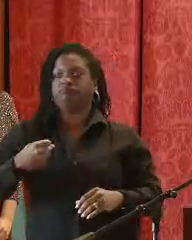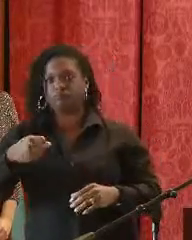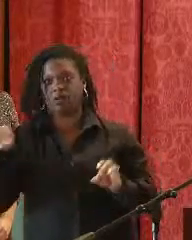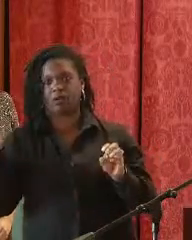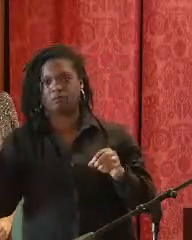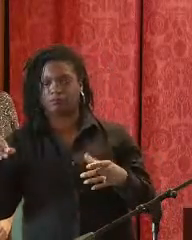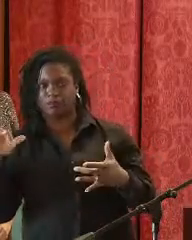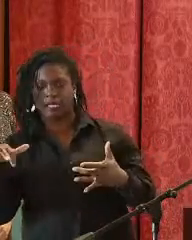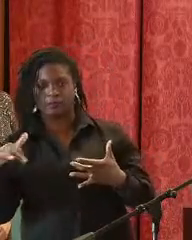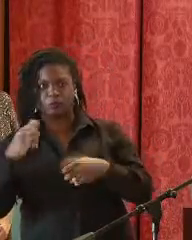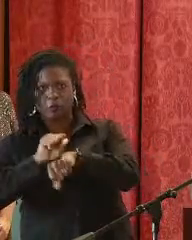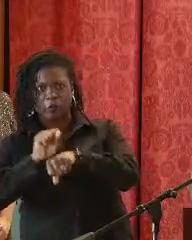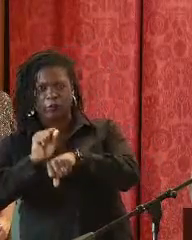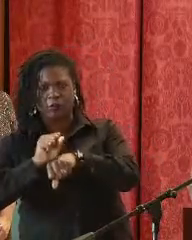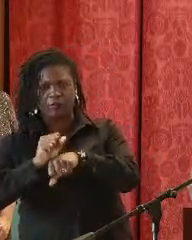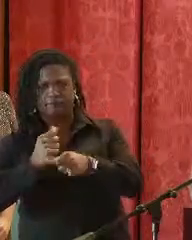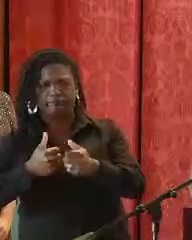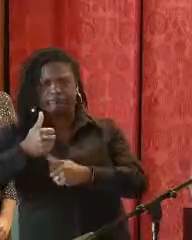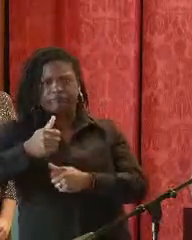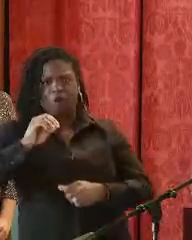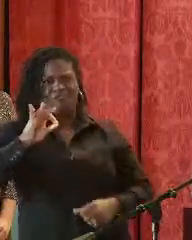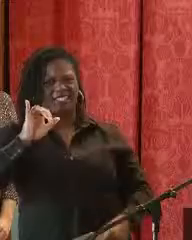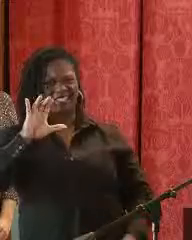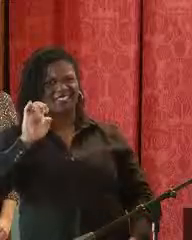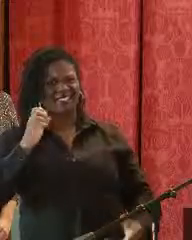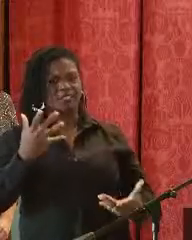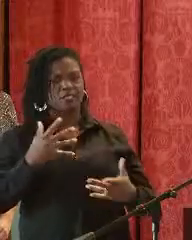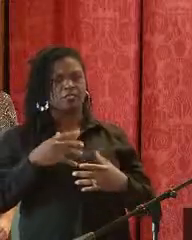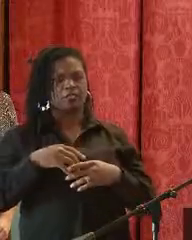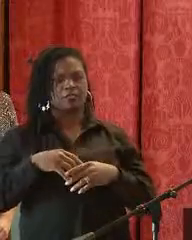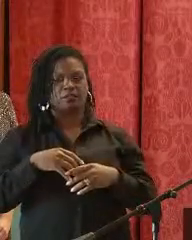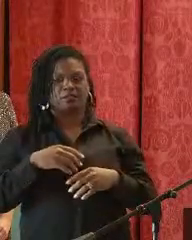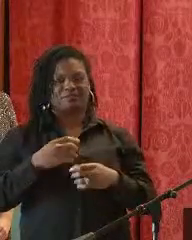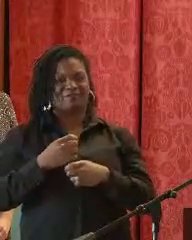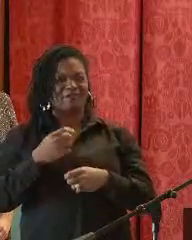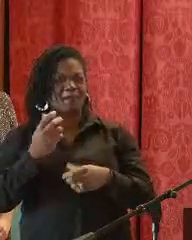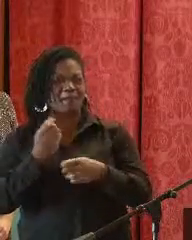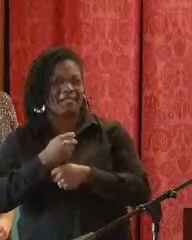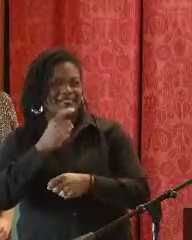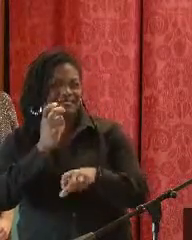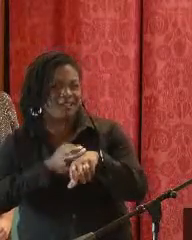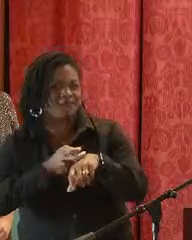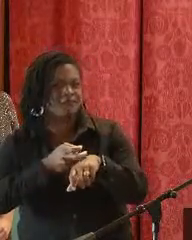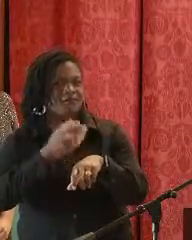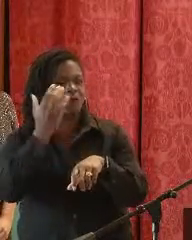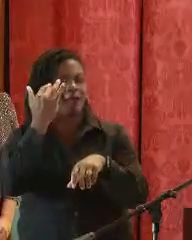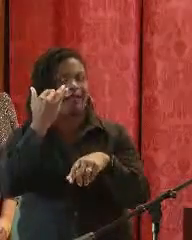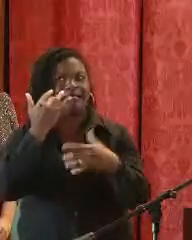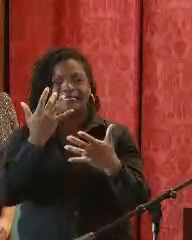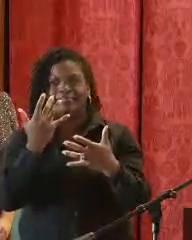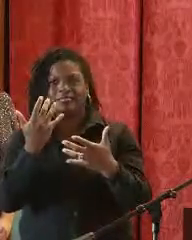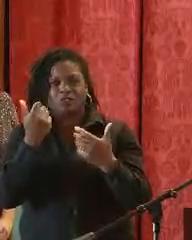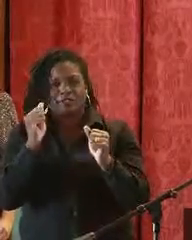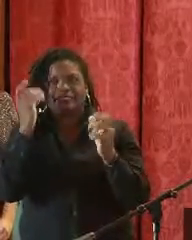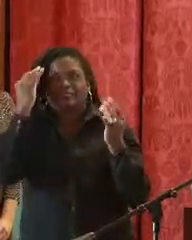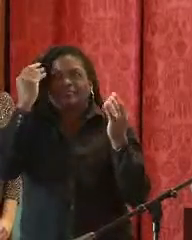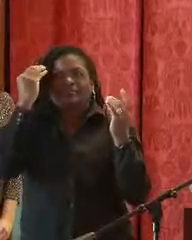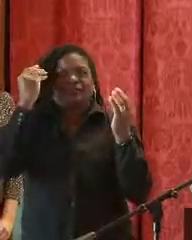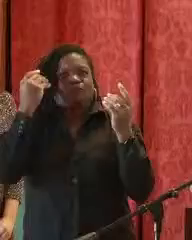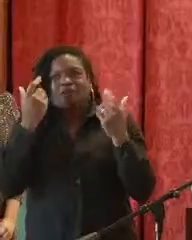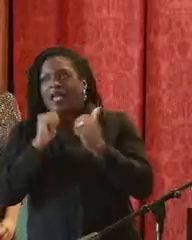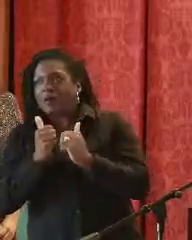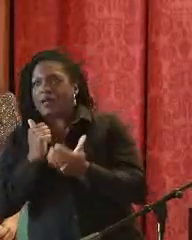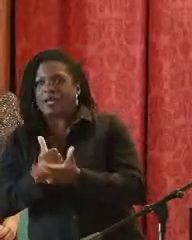makes it easier when you fight for people and things that you are a part of. I always, not always, but I've mentioned on